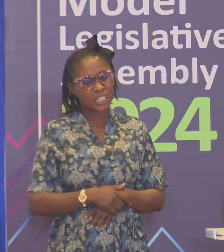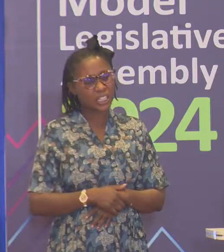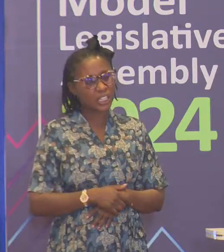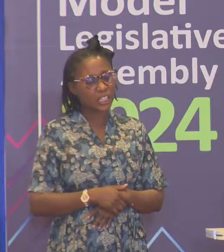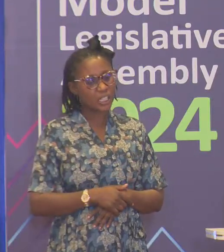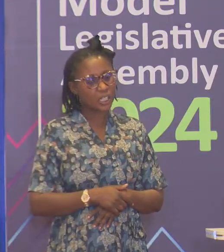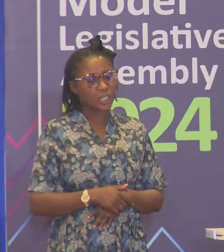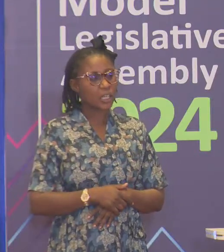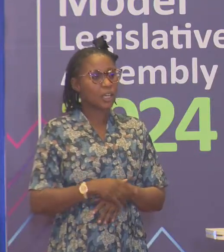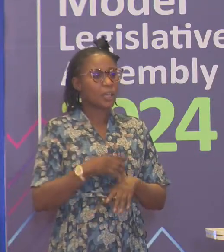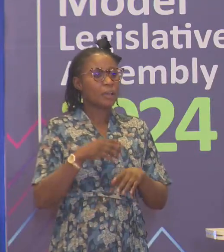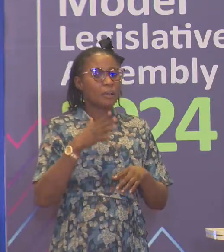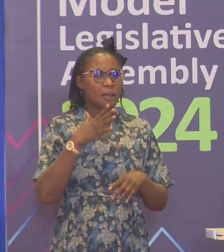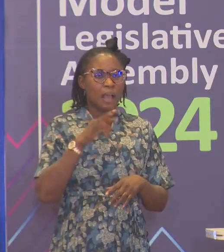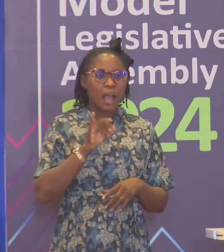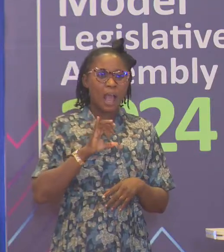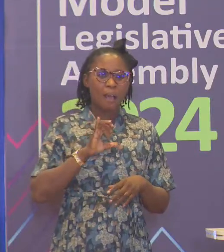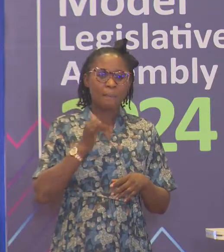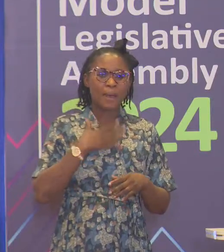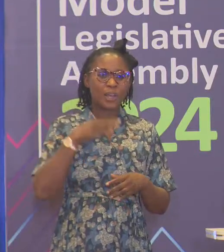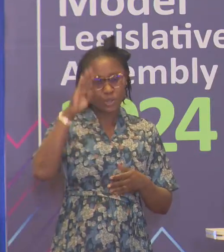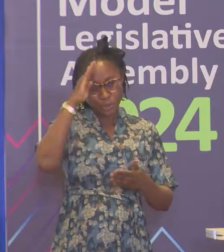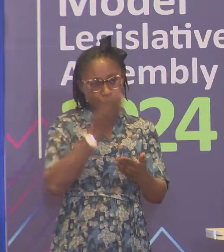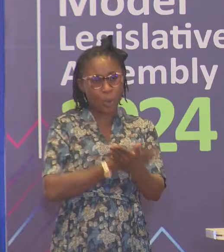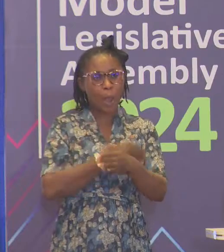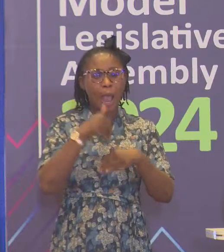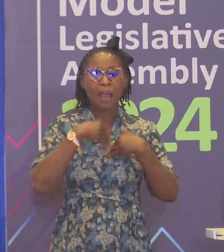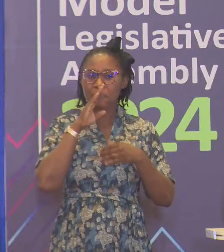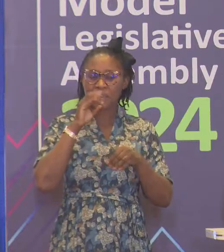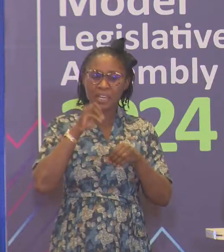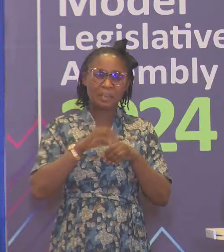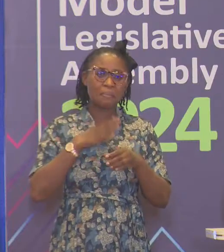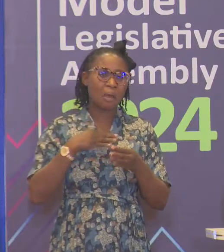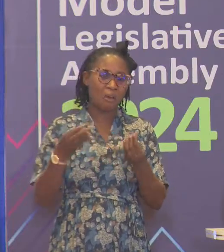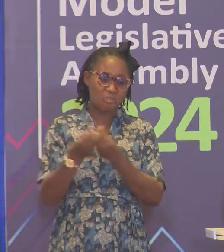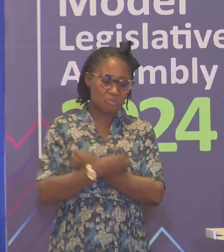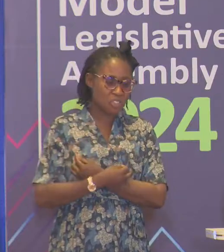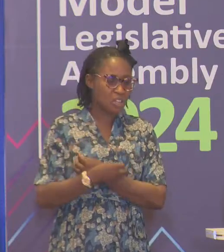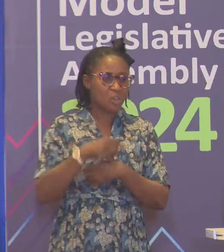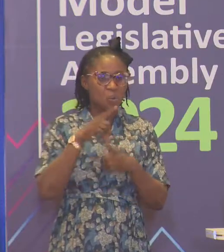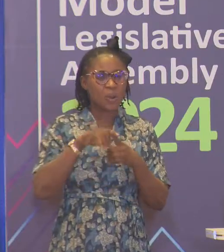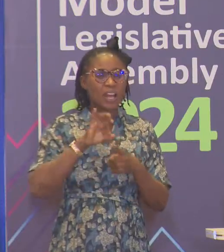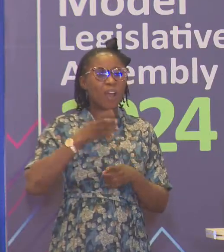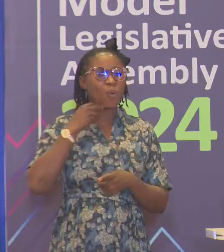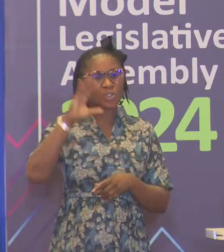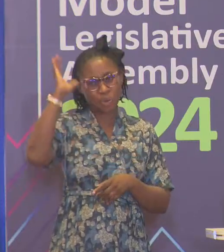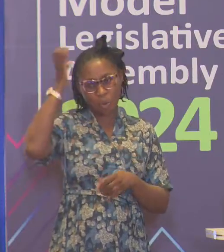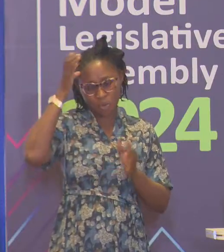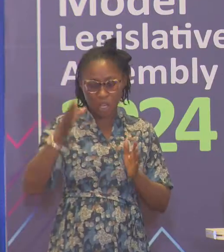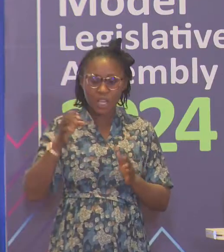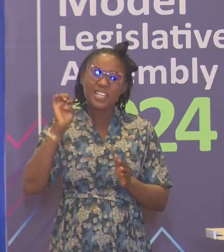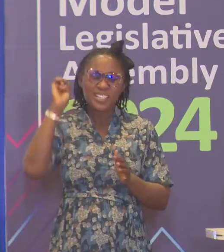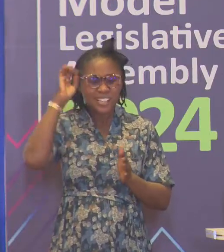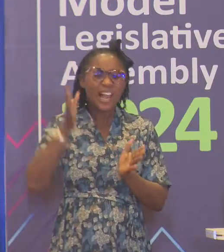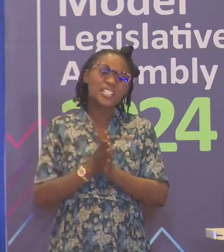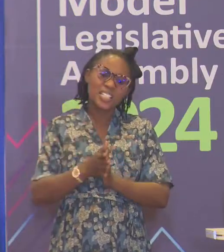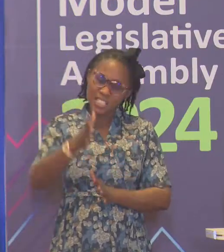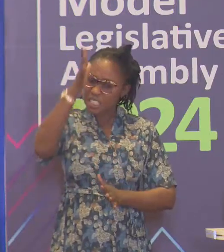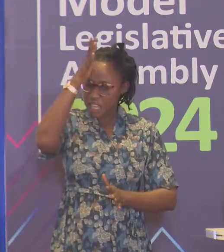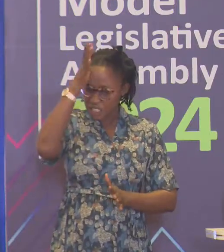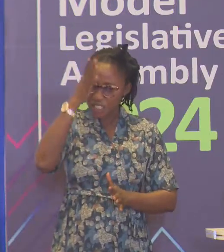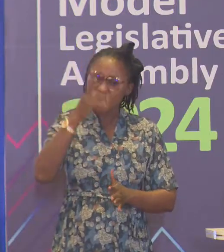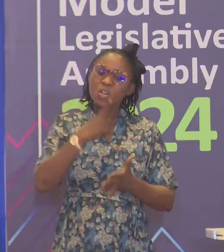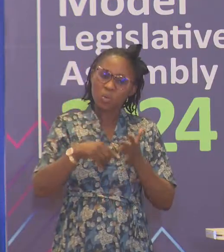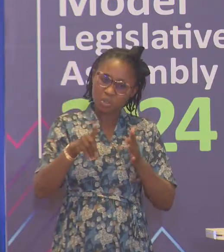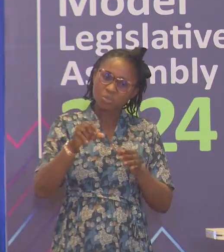my office when I was a commissioner at a point in time. He sat in the office and I said, Daddy, what do you do in this office? Because this is